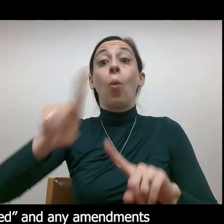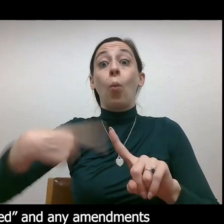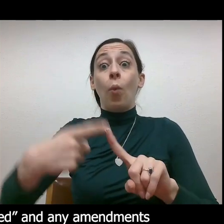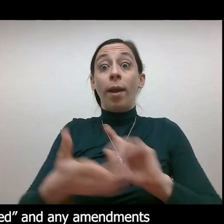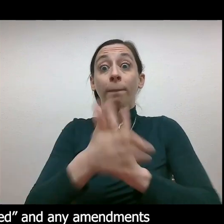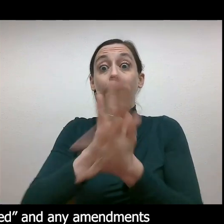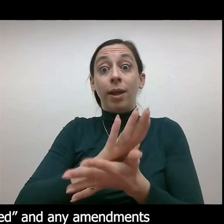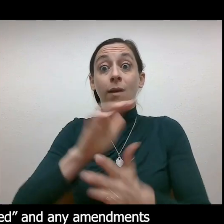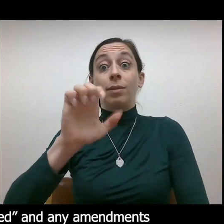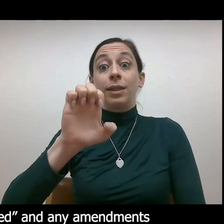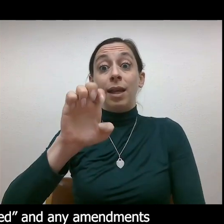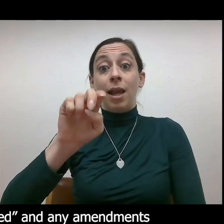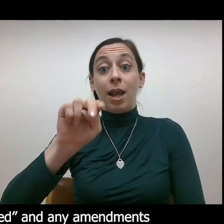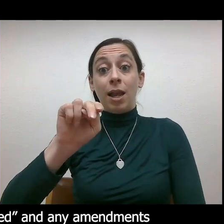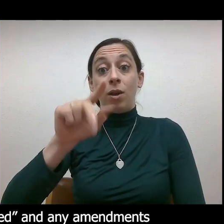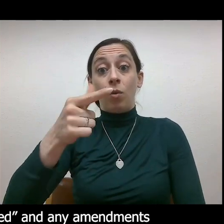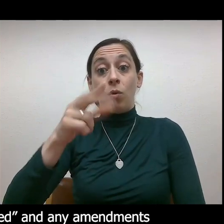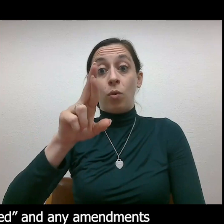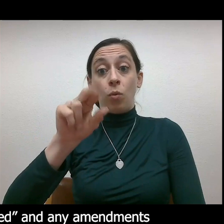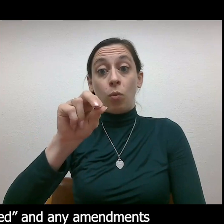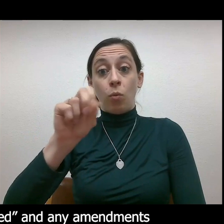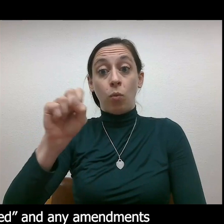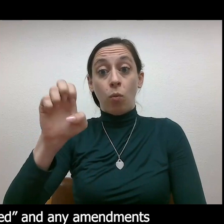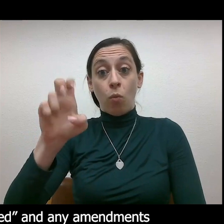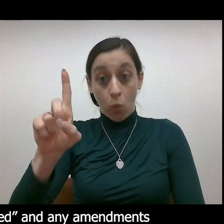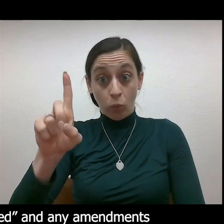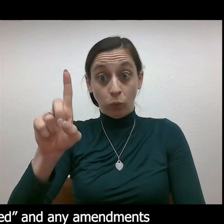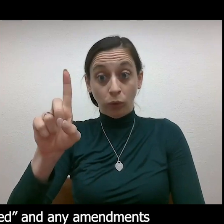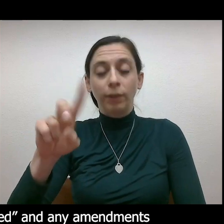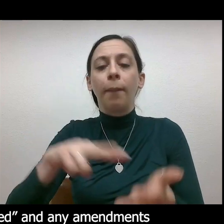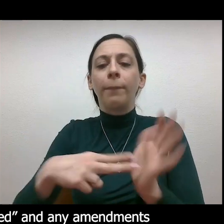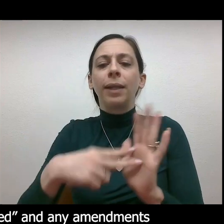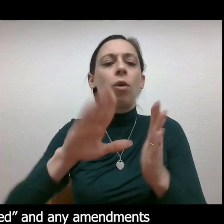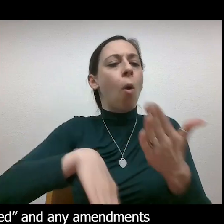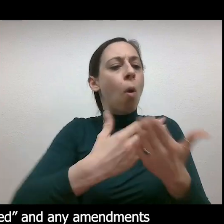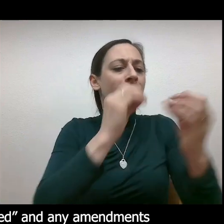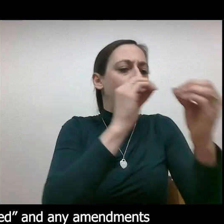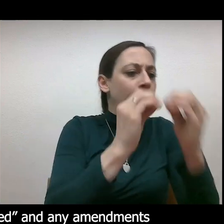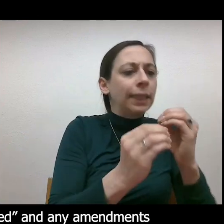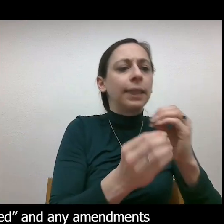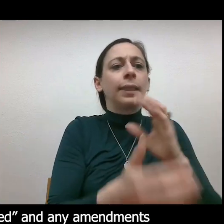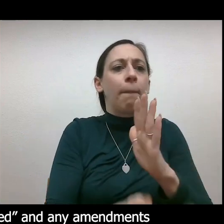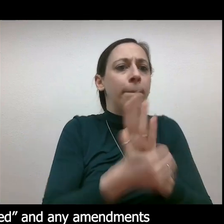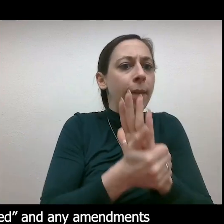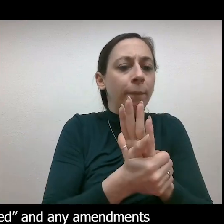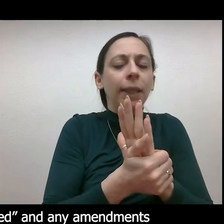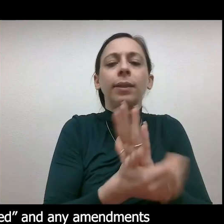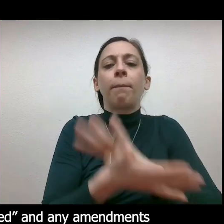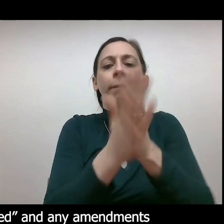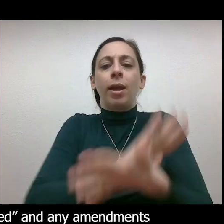engrossed, and any amendments that were made are incorporated into the bill.